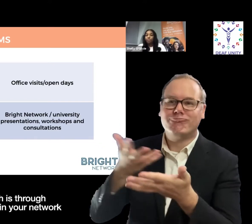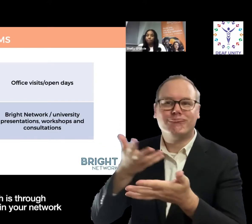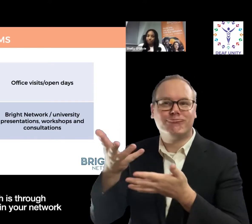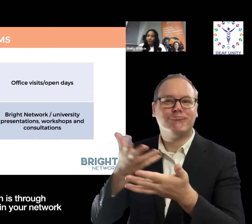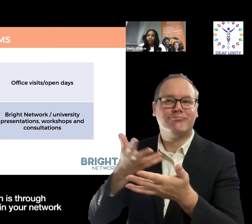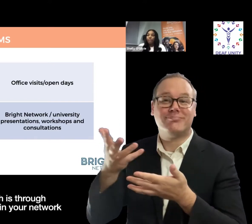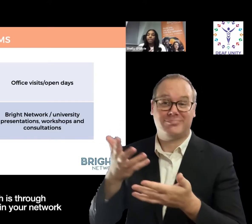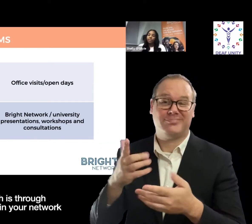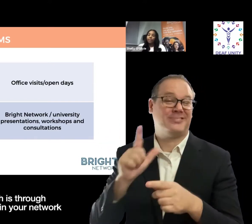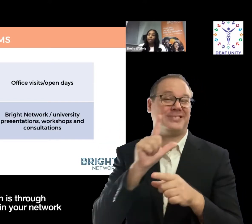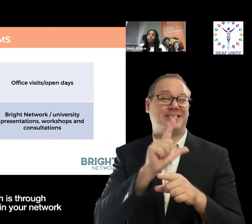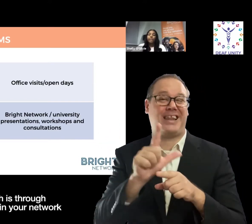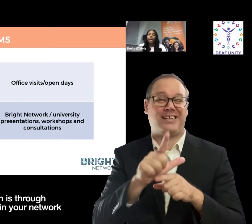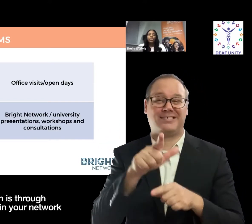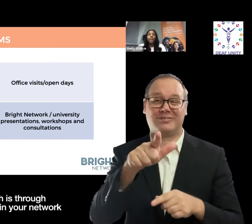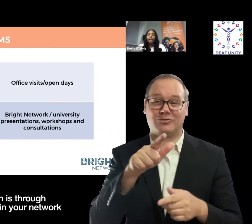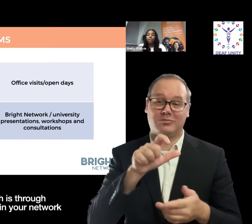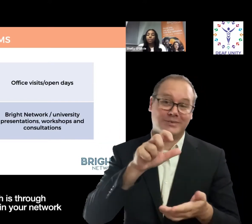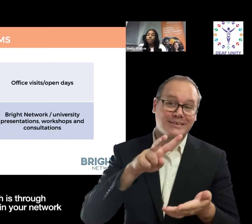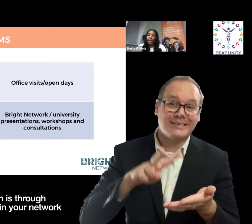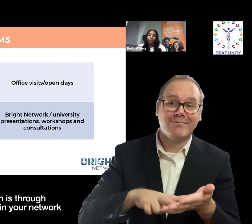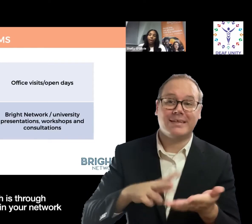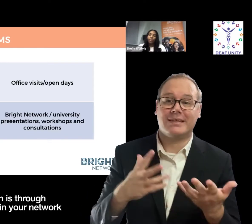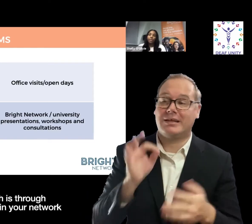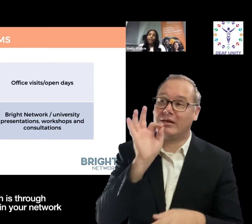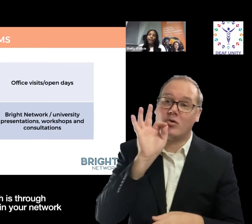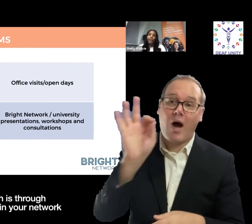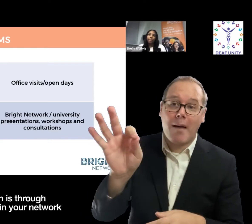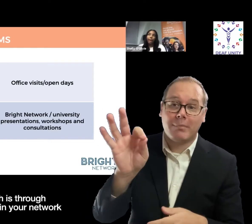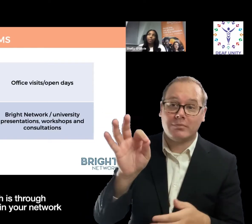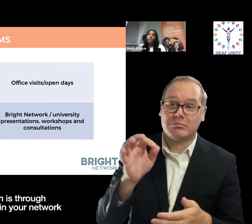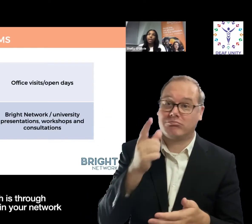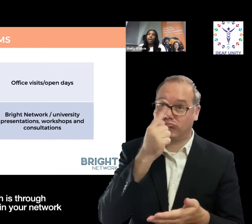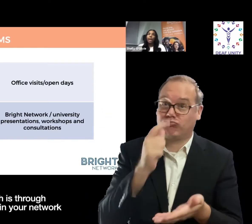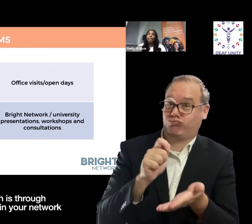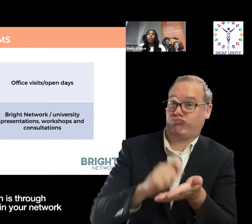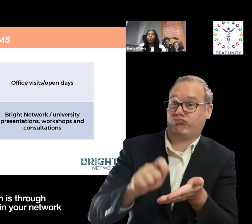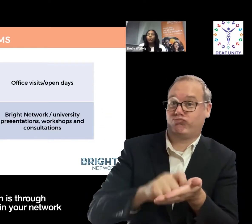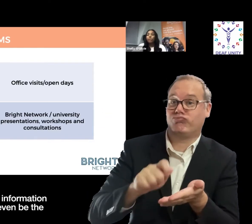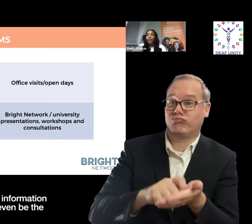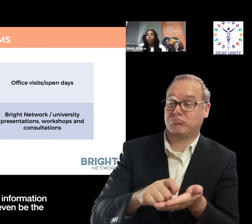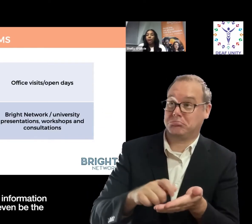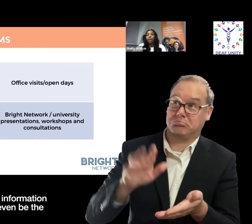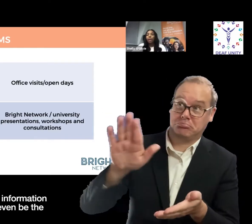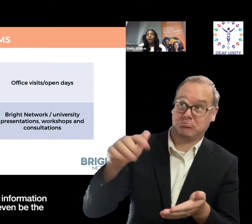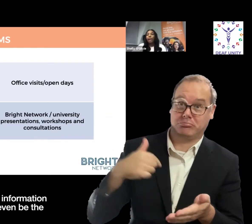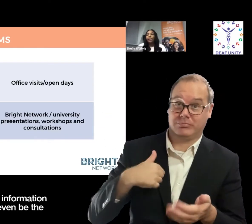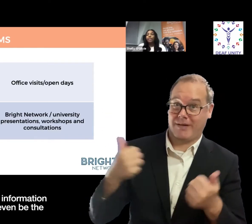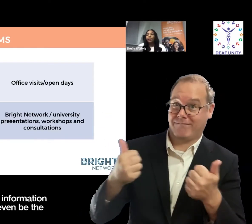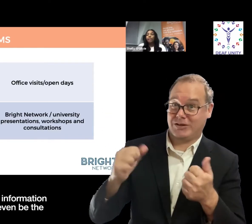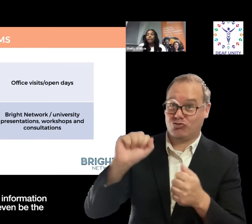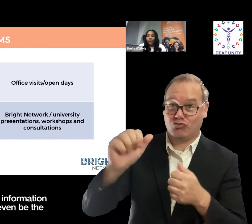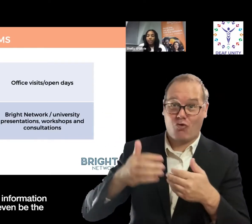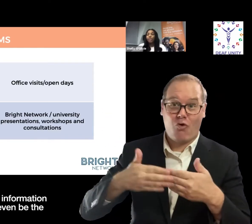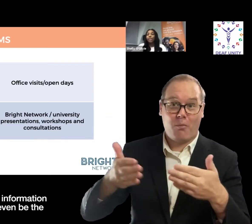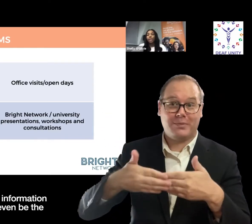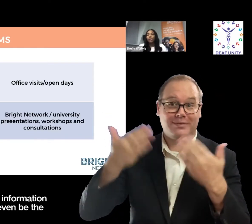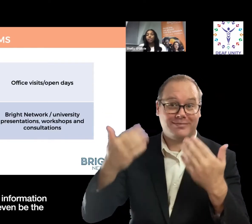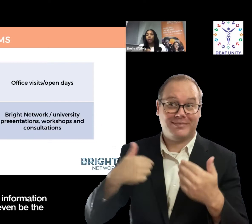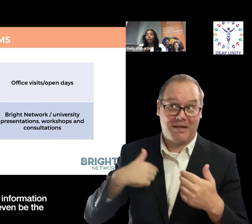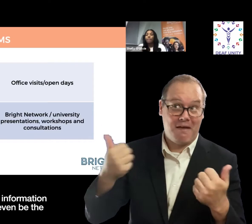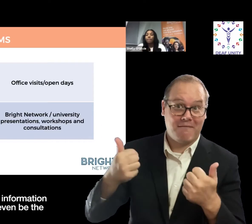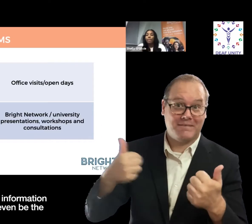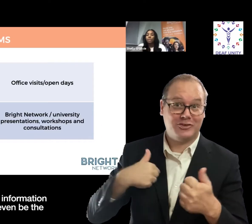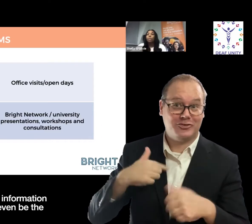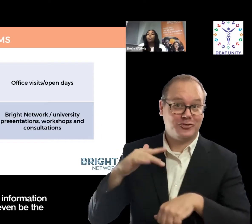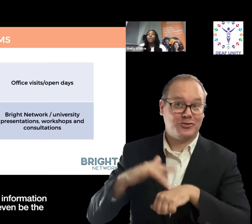Next area to develop your research is through your network. So thinking about who in your network has connections to the industry